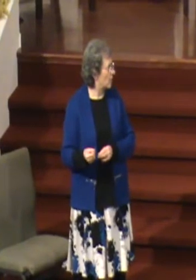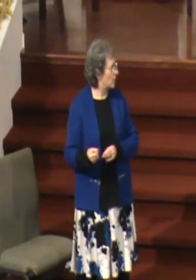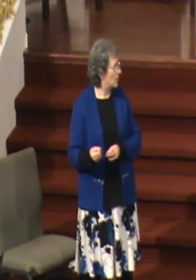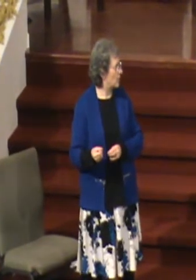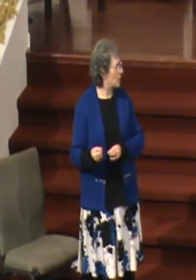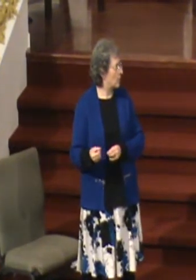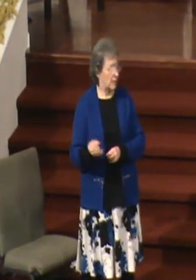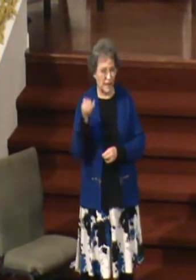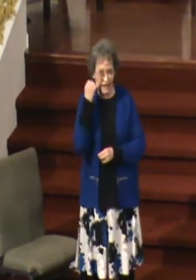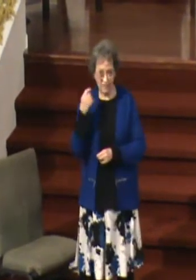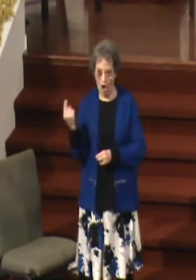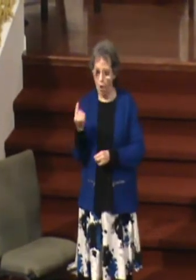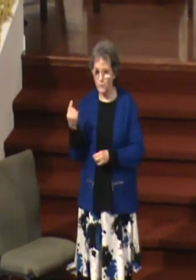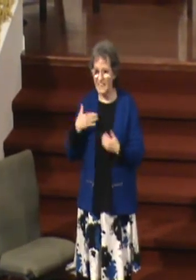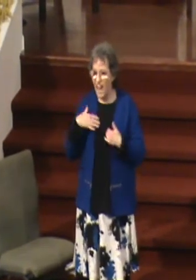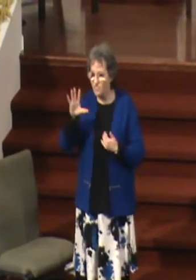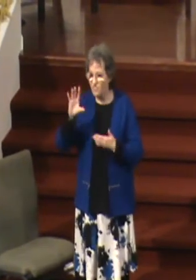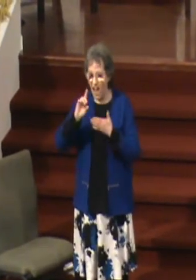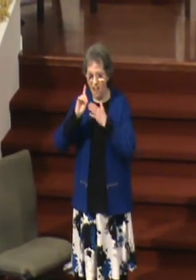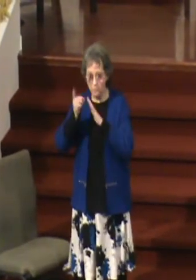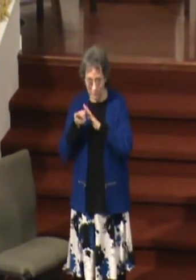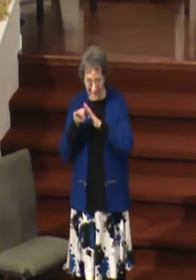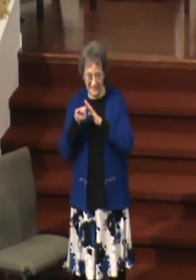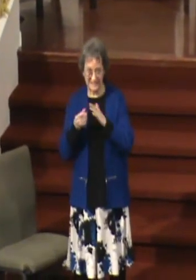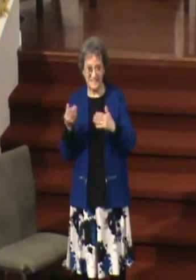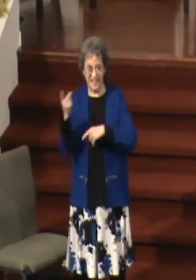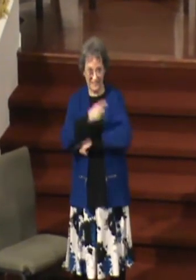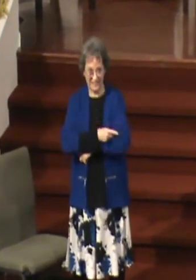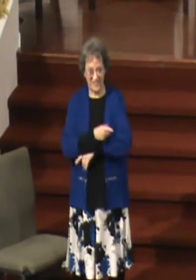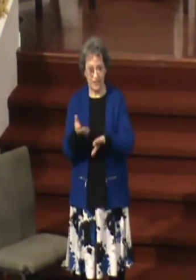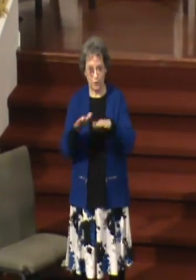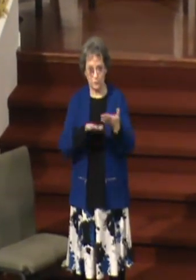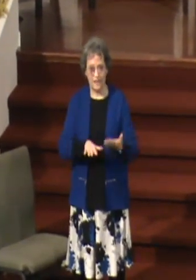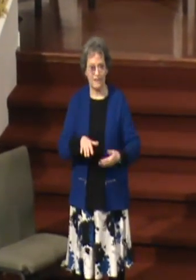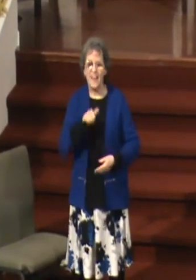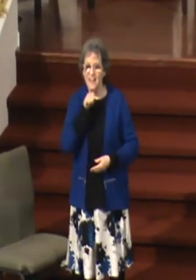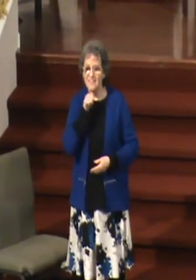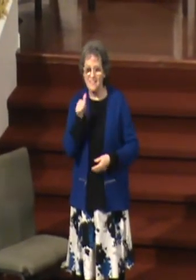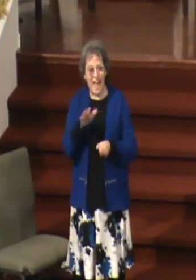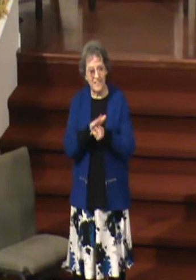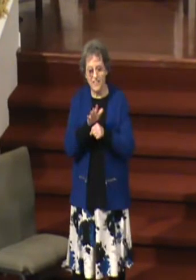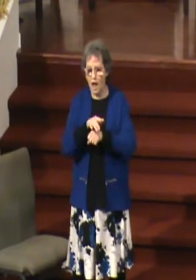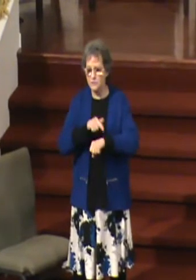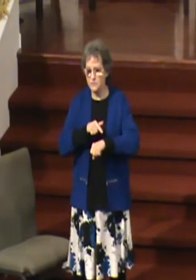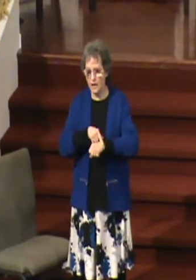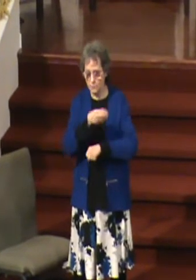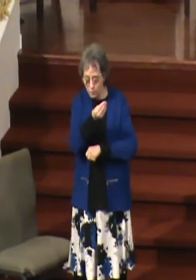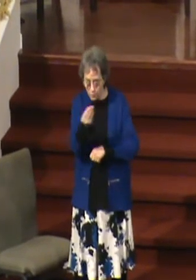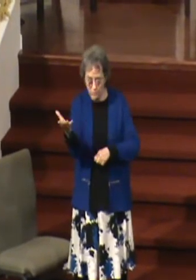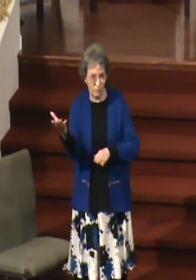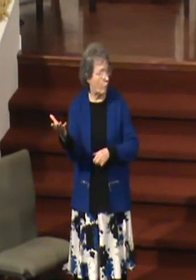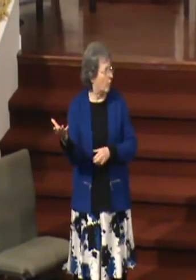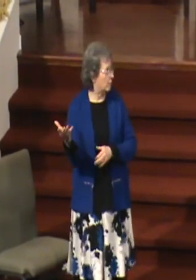If I only had 5 minutes the day he passed away, I would have had time to tell you all of the